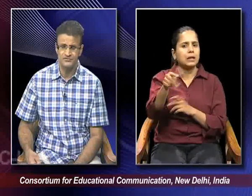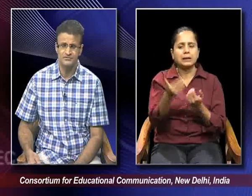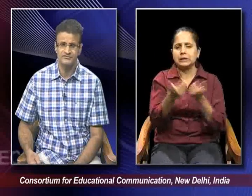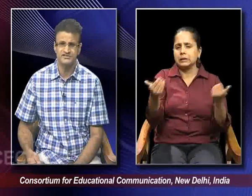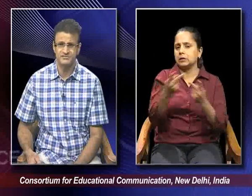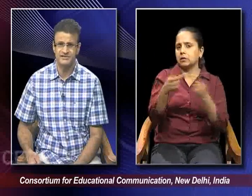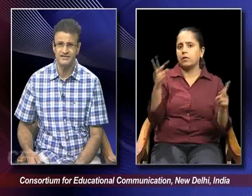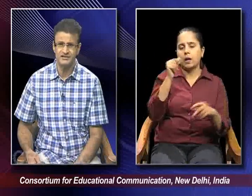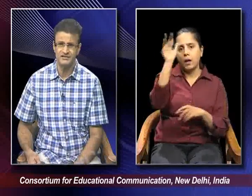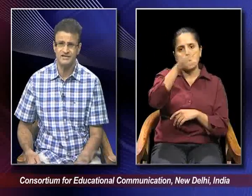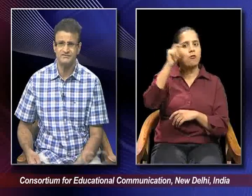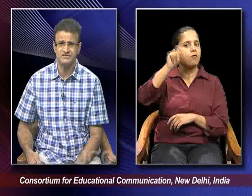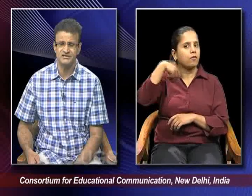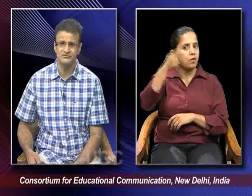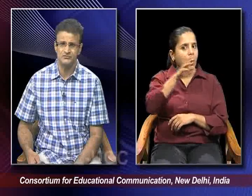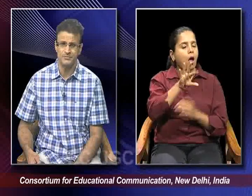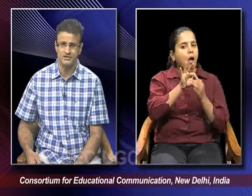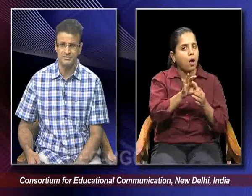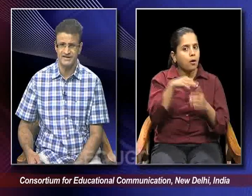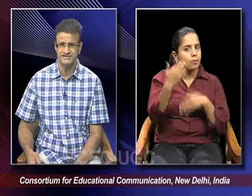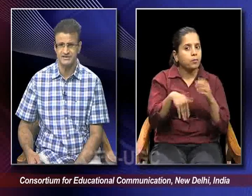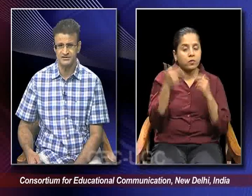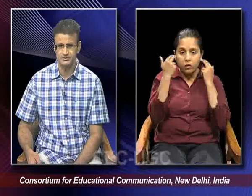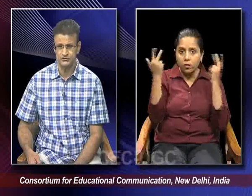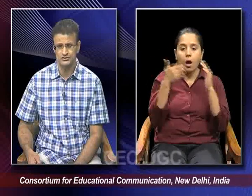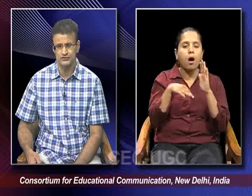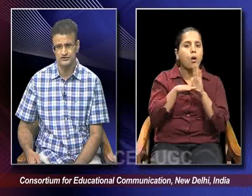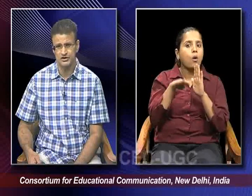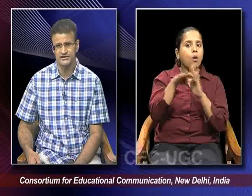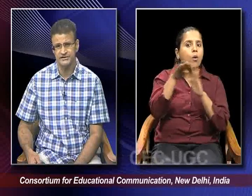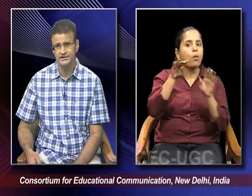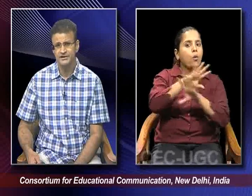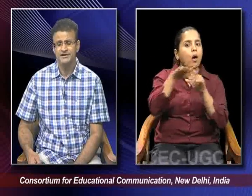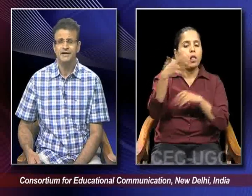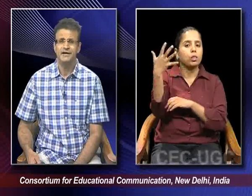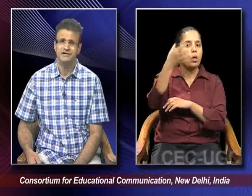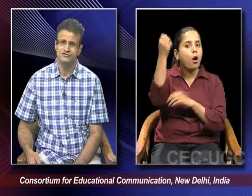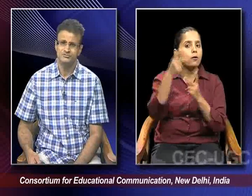Indian film of the same title, it dealt with the theme of popular uprising and the overthrow of authority,